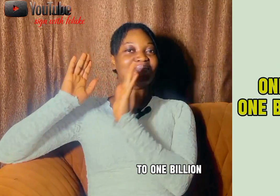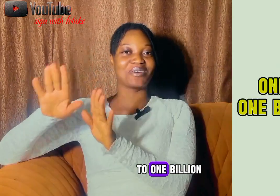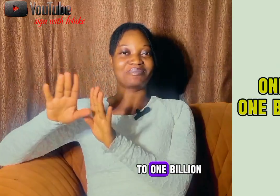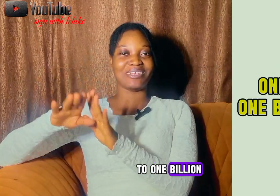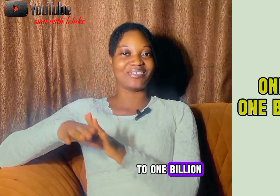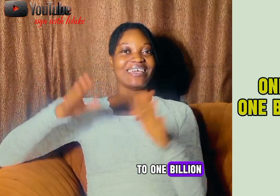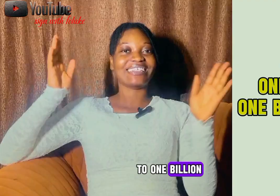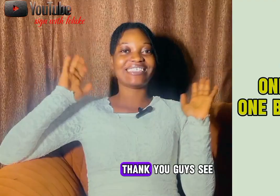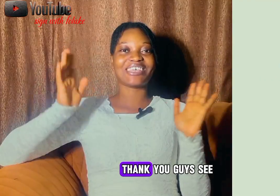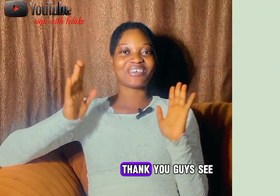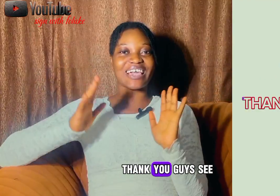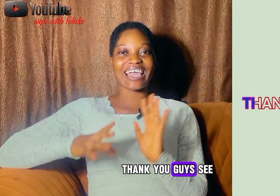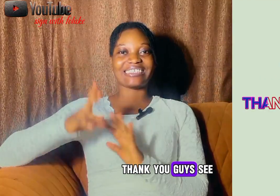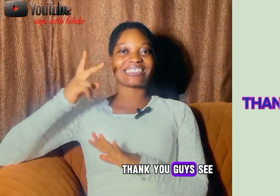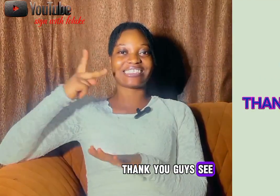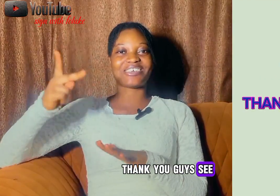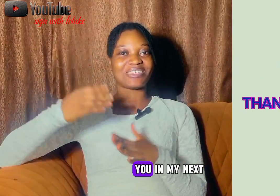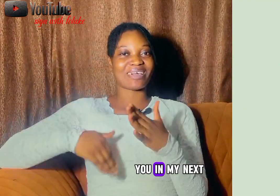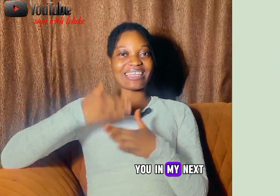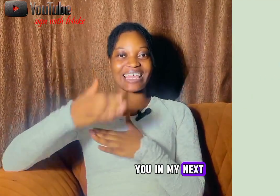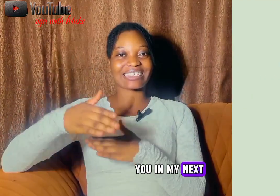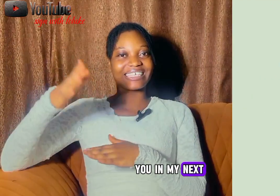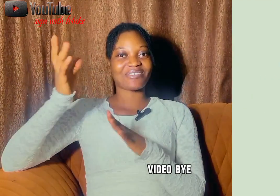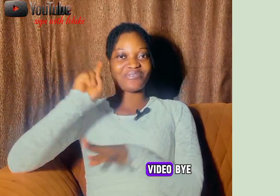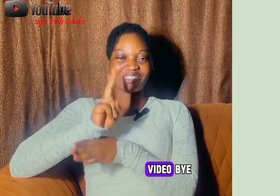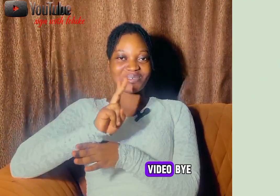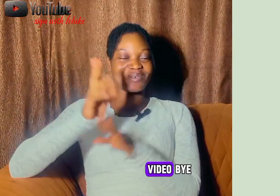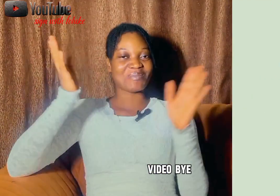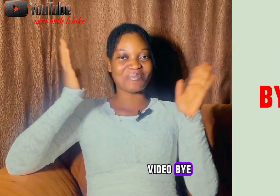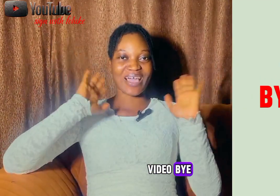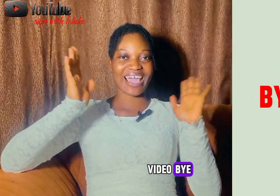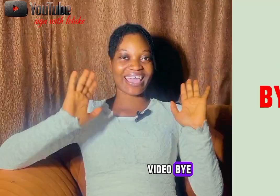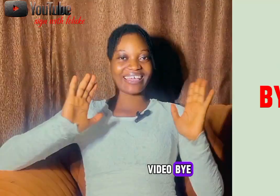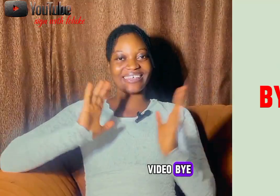1 billion. Thank you guys. See you in my next video. Bye.